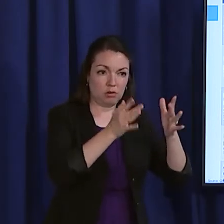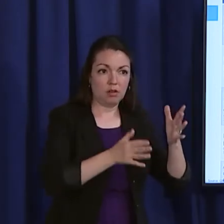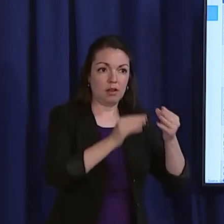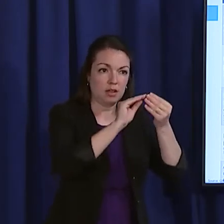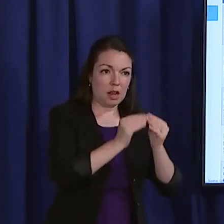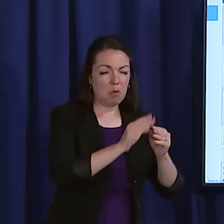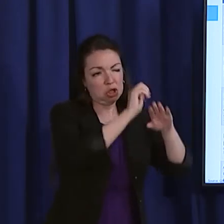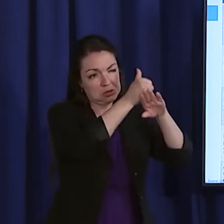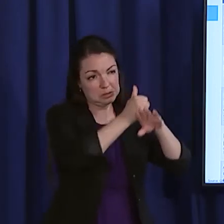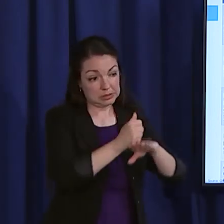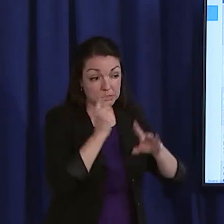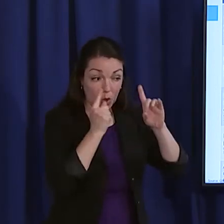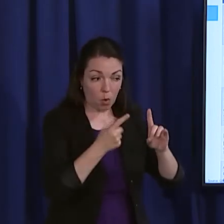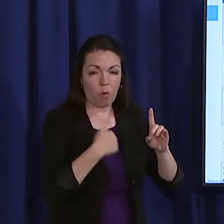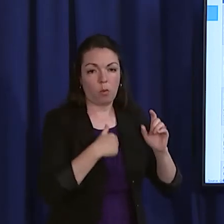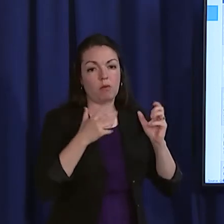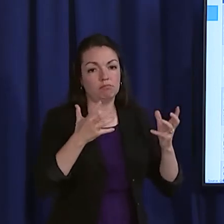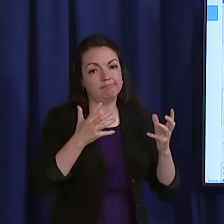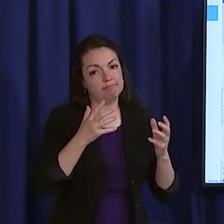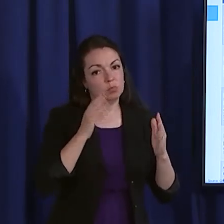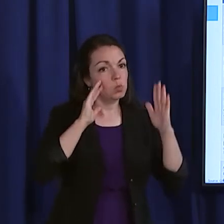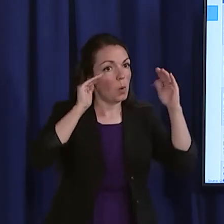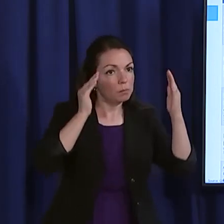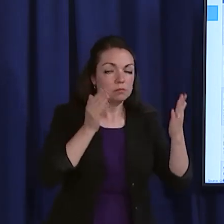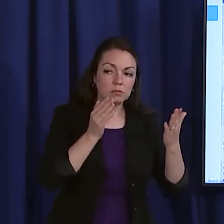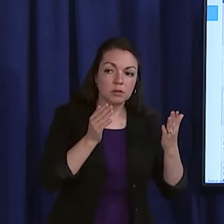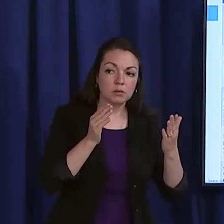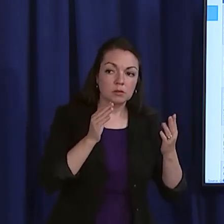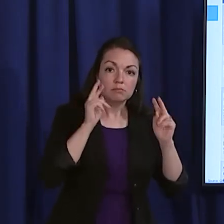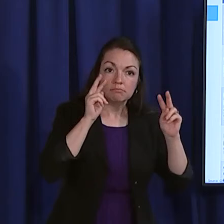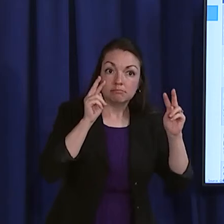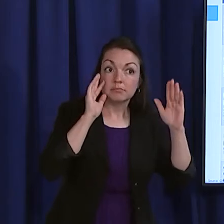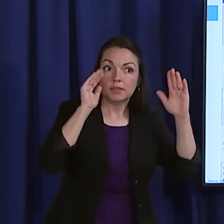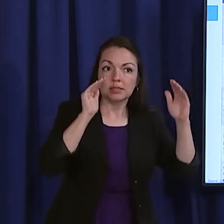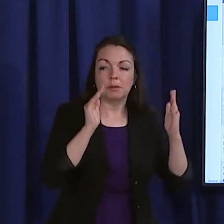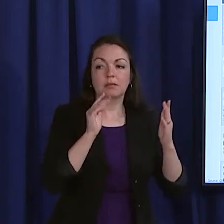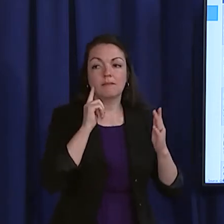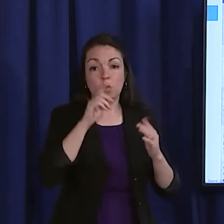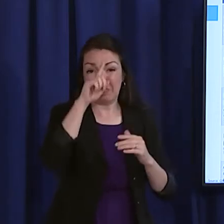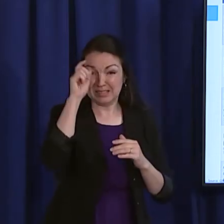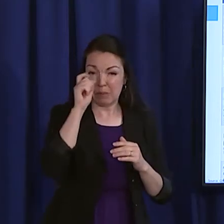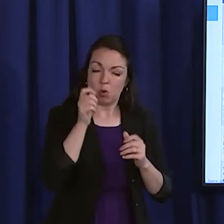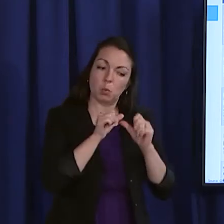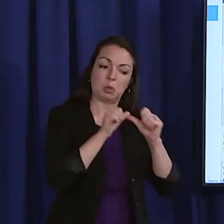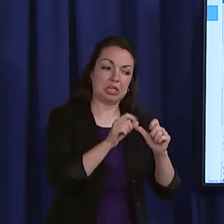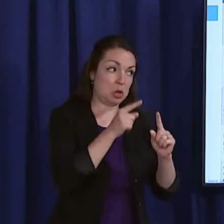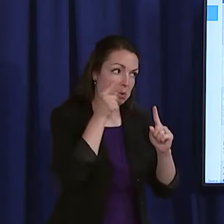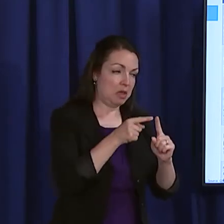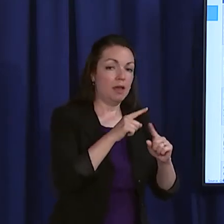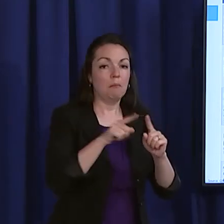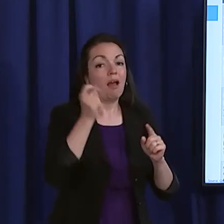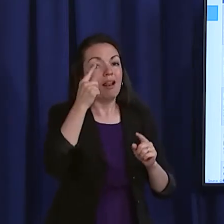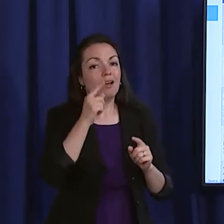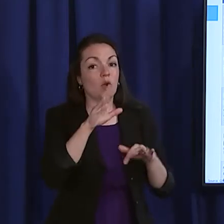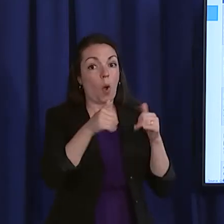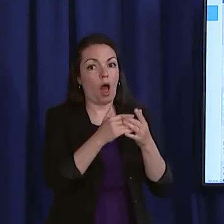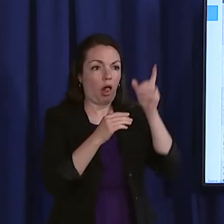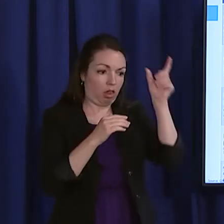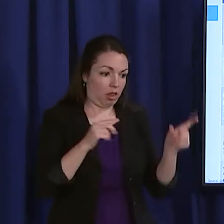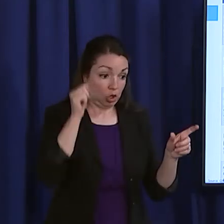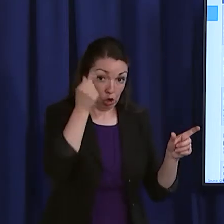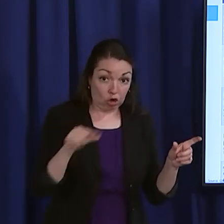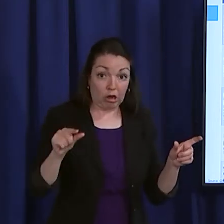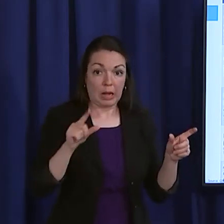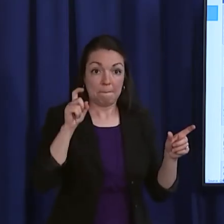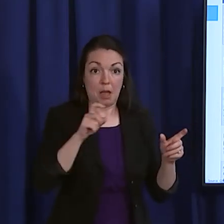conversation. And then, if things are all looking good in the summer, of course, we continue to aim for this. But we don't need to be in green to be fully open,